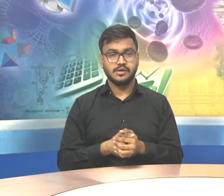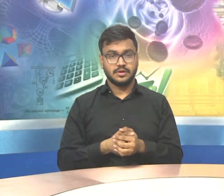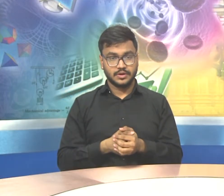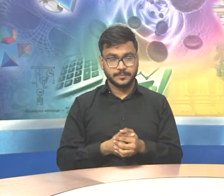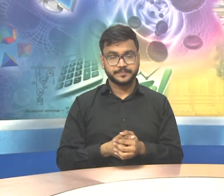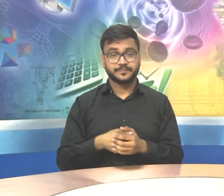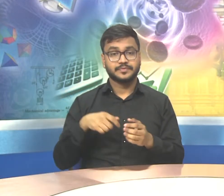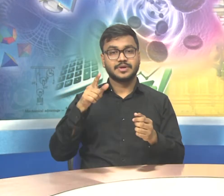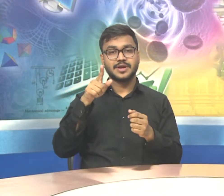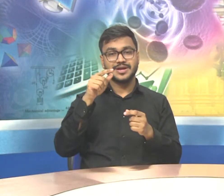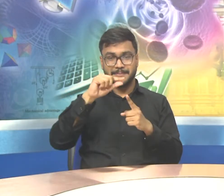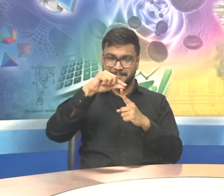president.